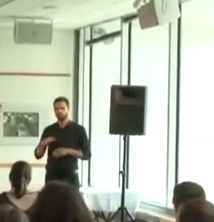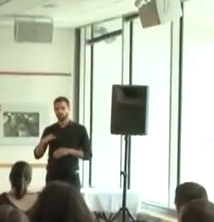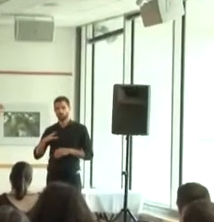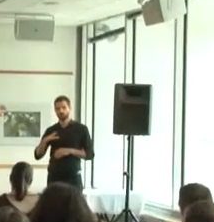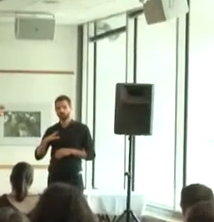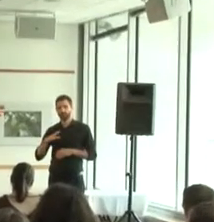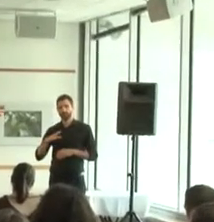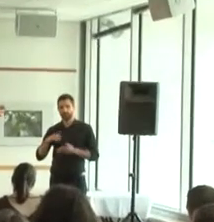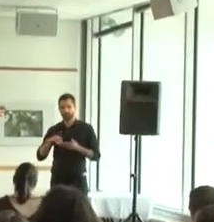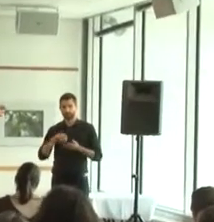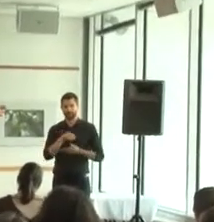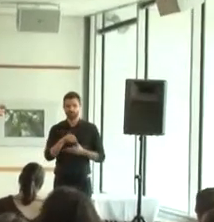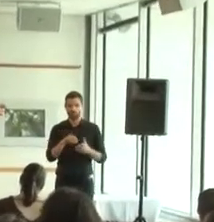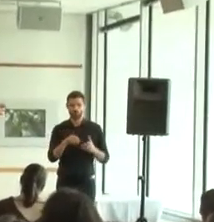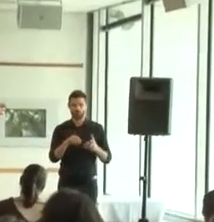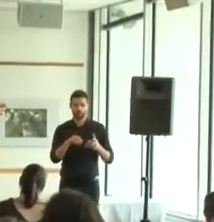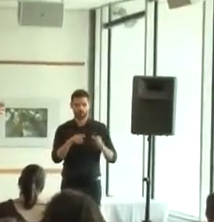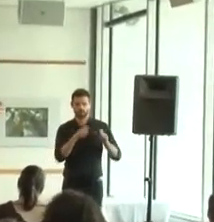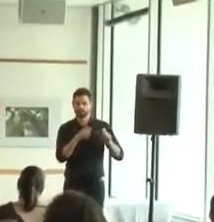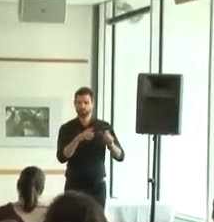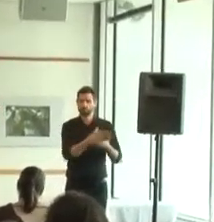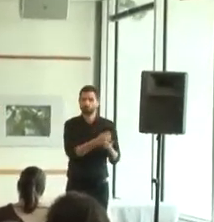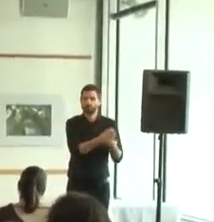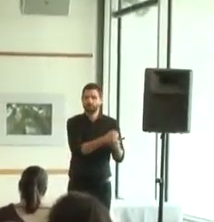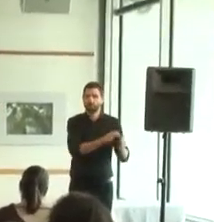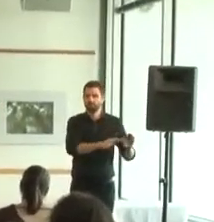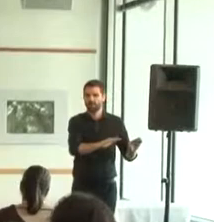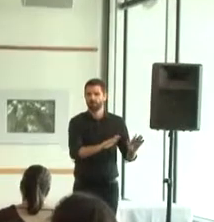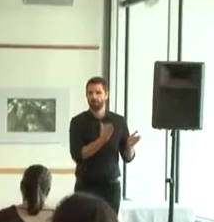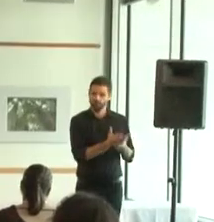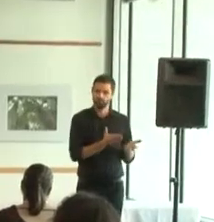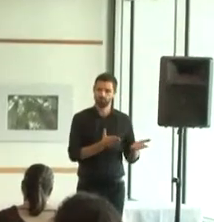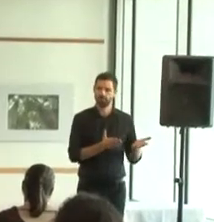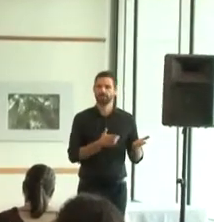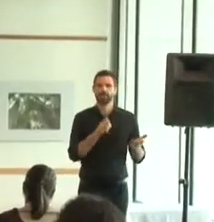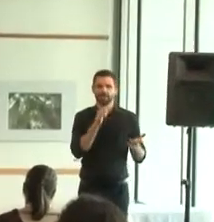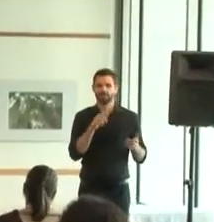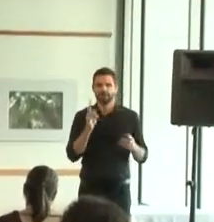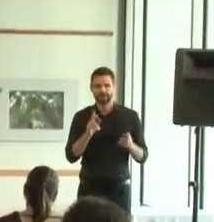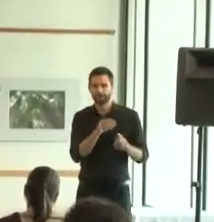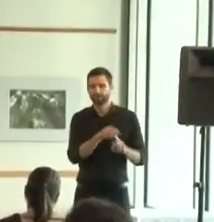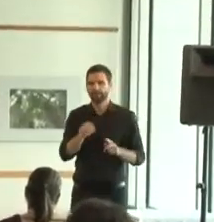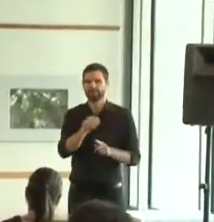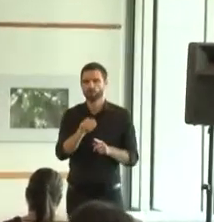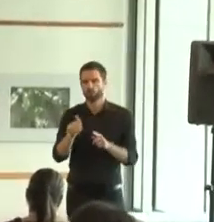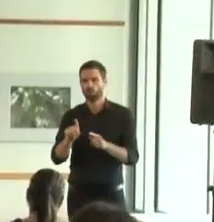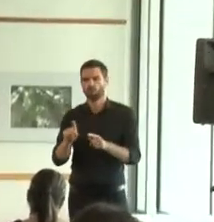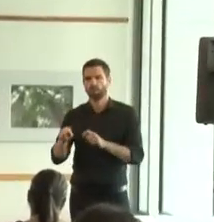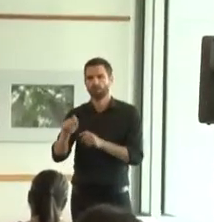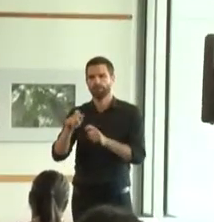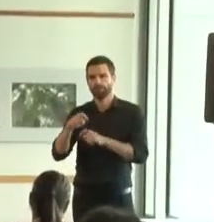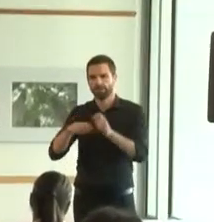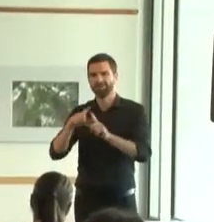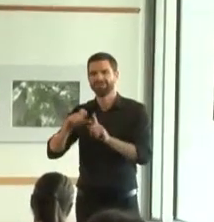continue living in a box on a shelf. So if we're paying for them to go into a digital preservation system as well, that's kind of duplicating that